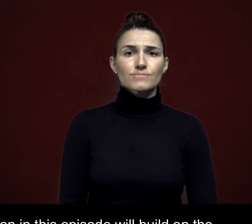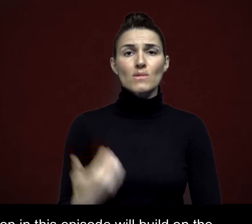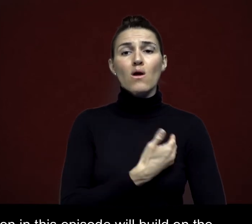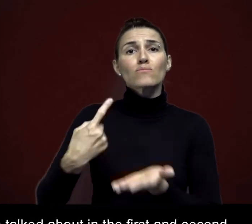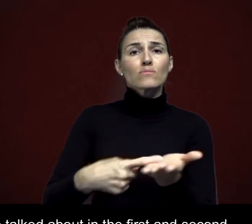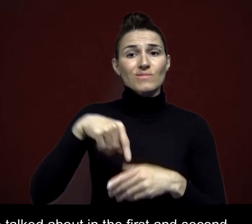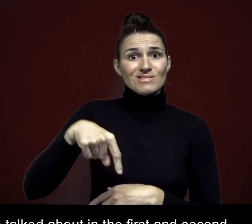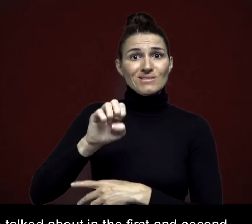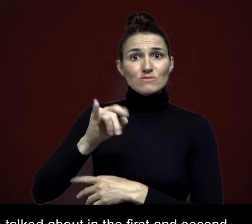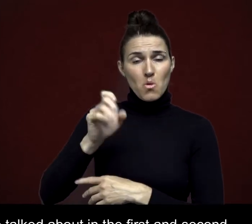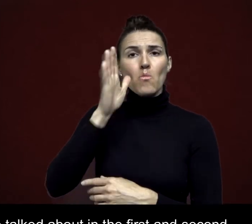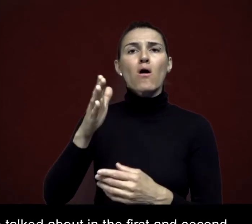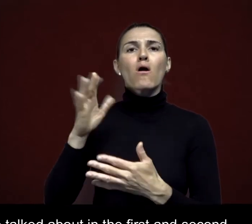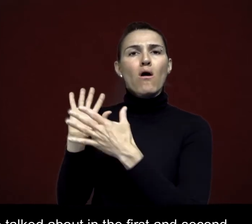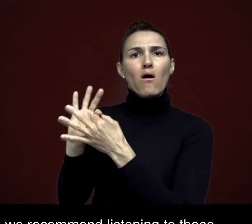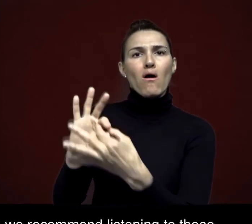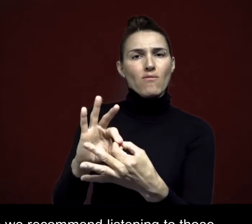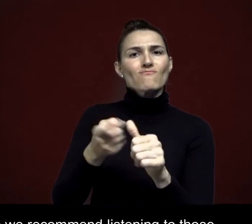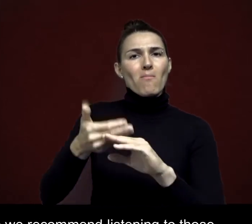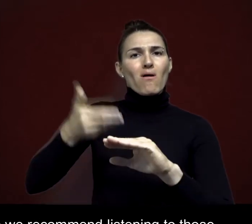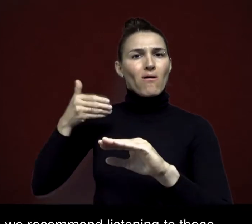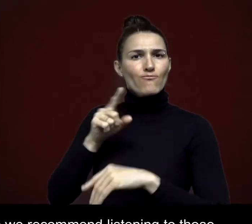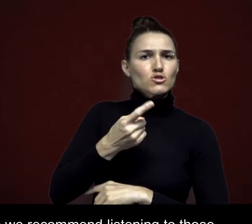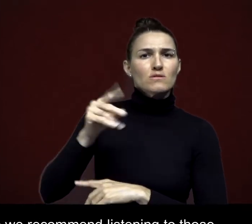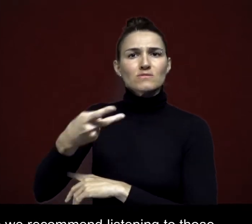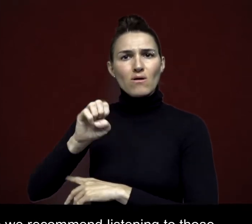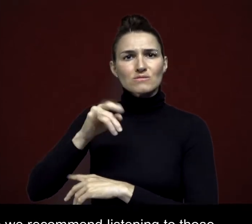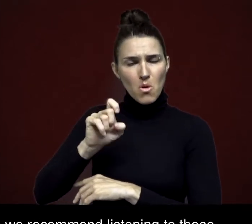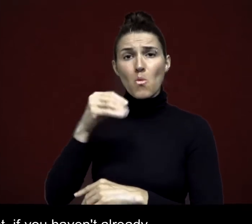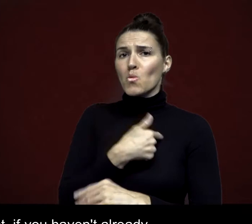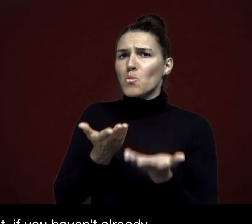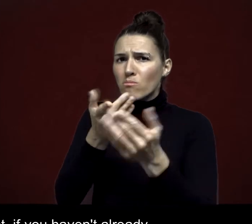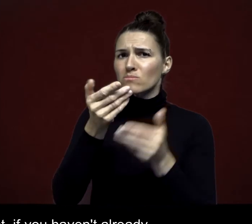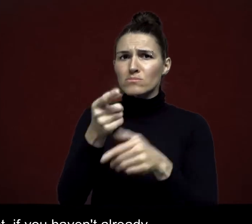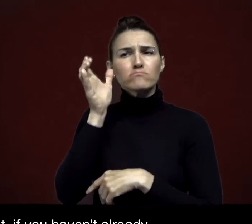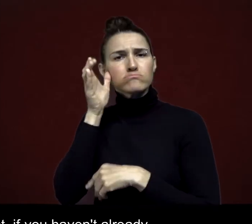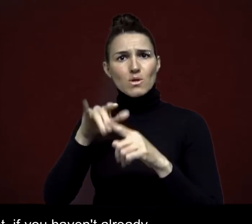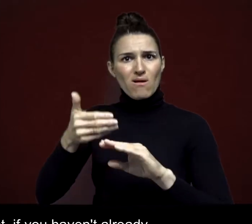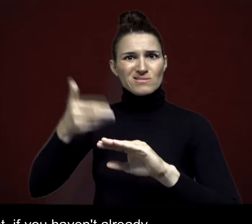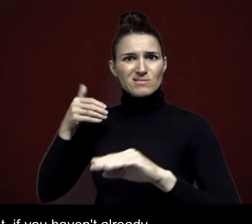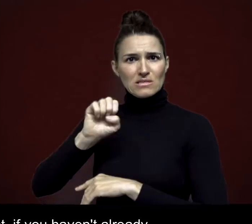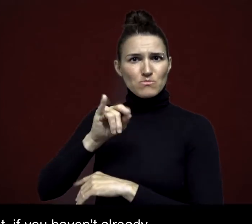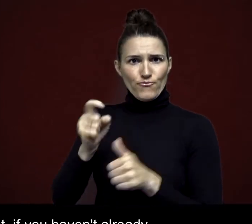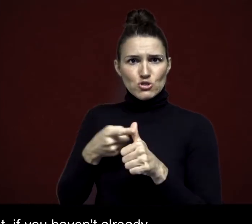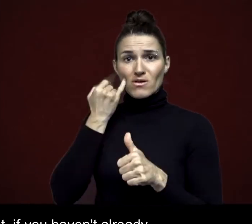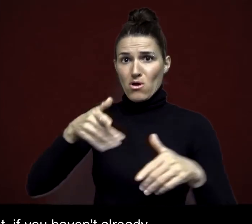on the issues we talked about in the first and second episodes, so we recommend listening to those episodes first if you haven't already. We use the